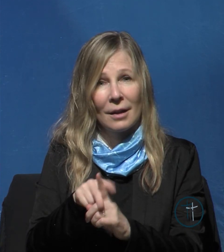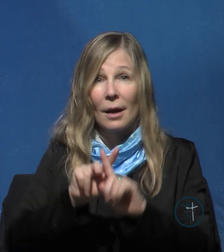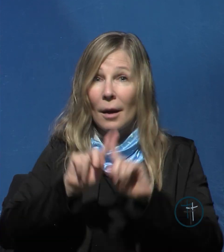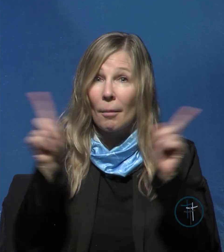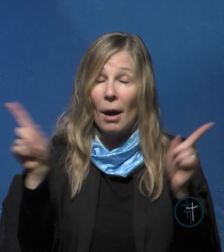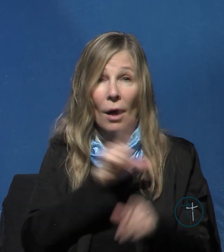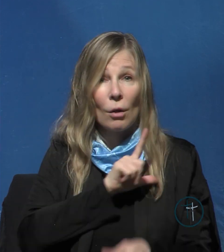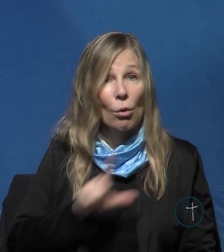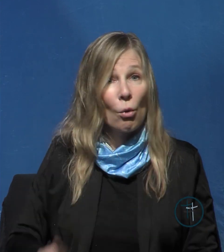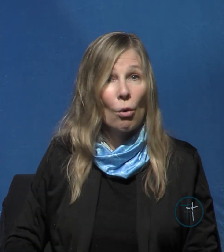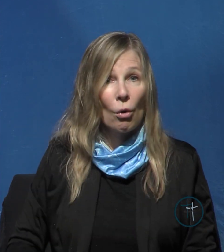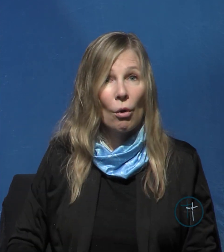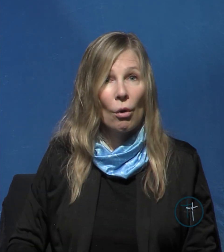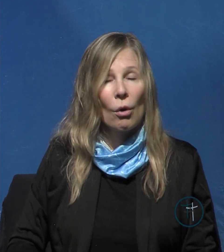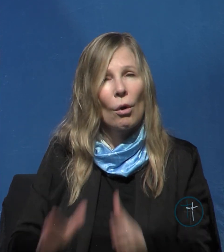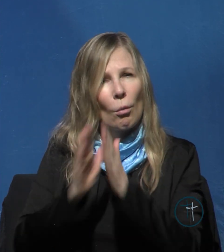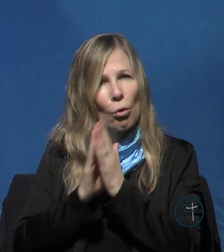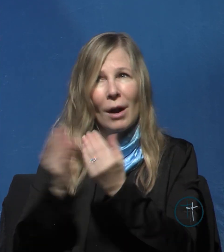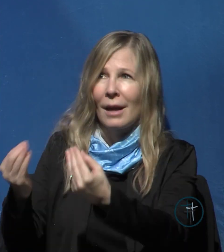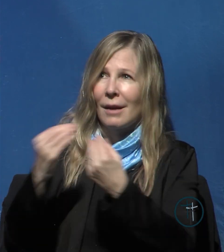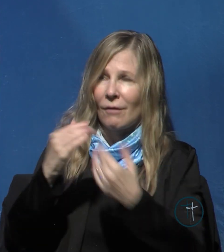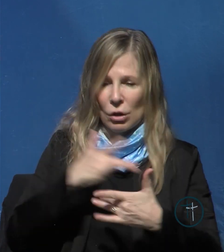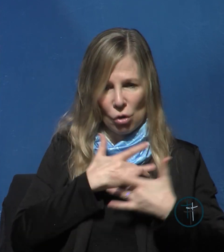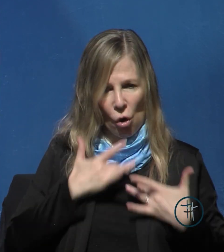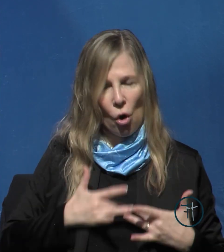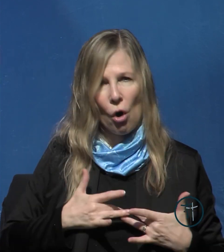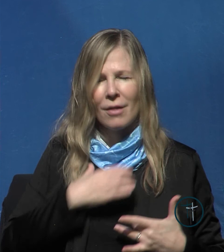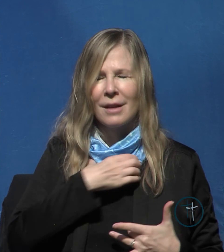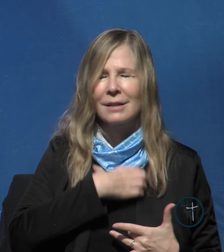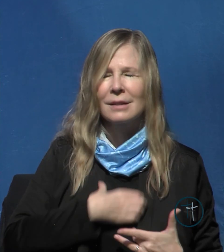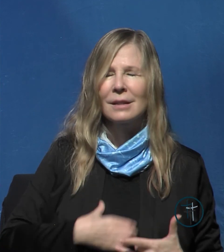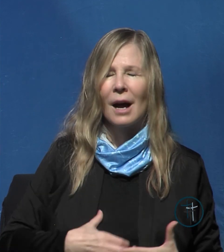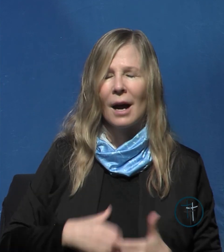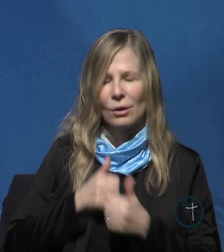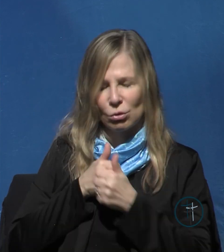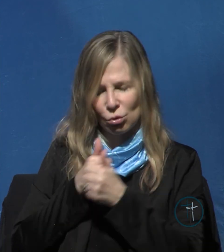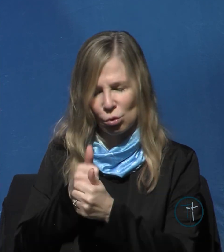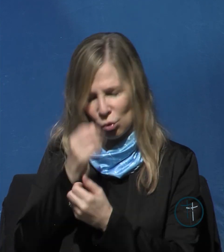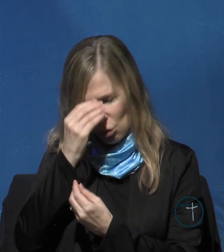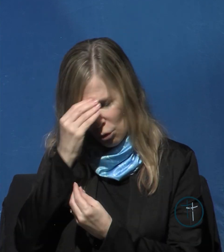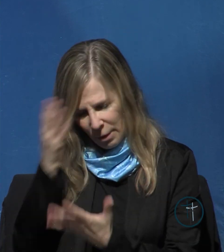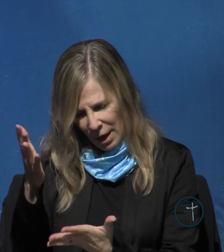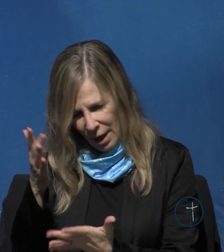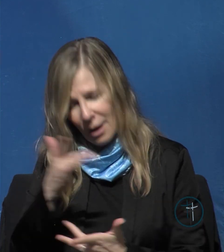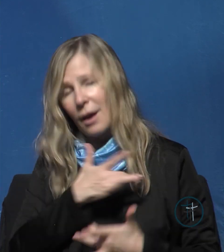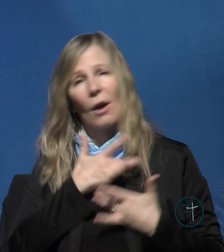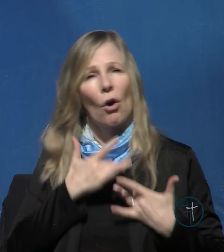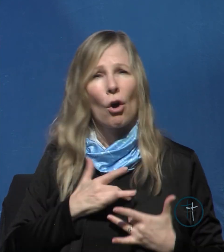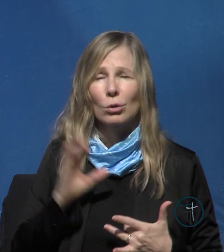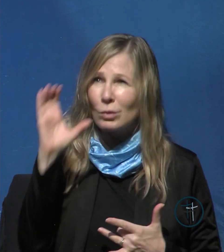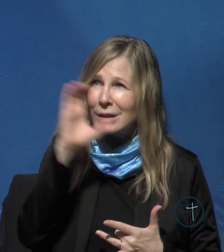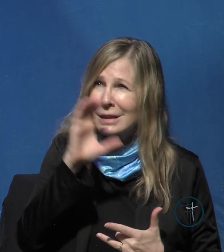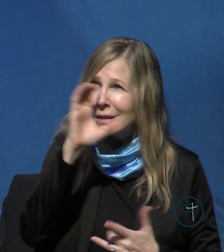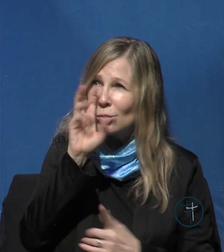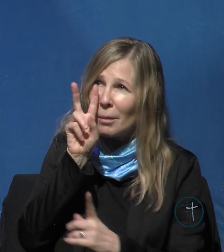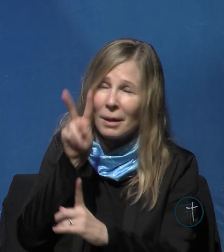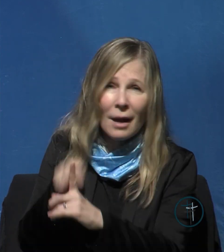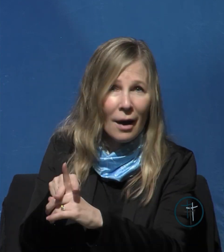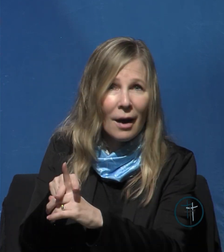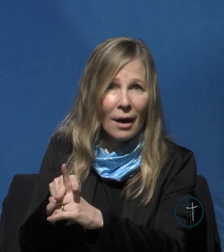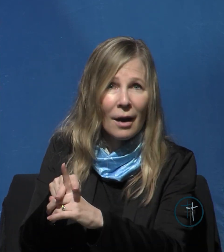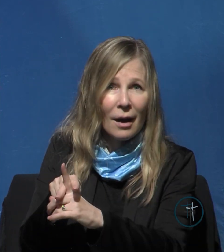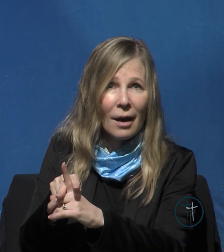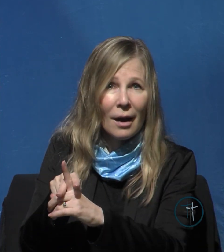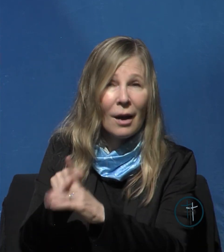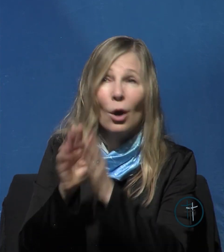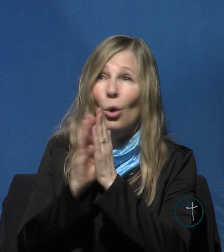But Lord, we pray that you'll give us a heart that desires to obey, a heart that seeks to apply it.